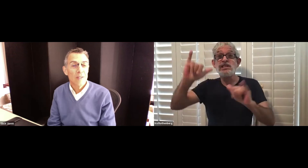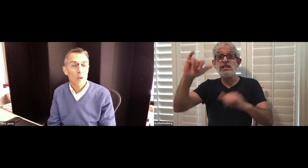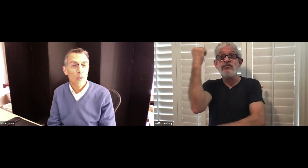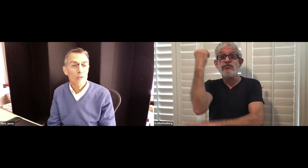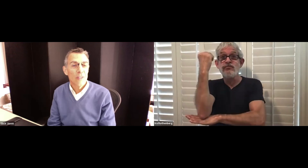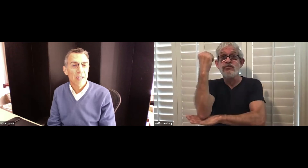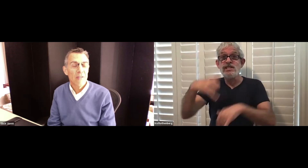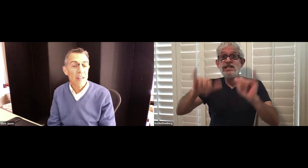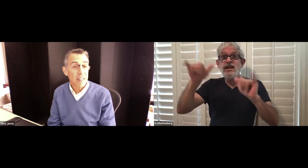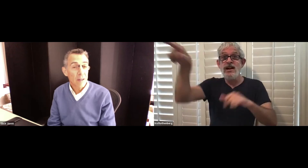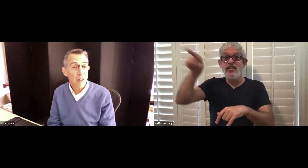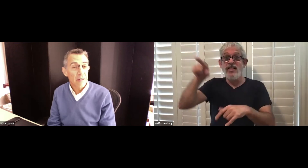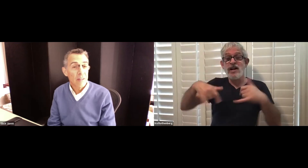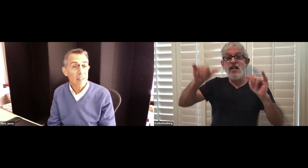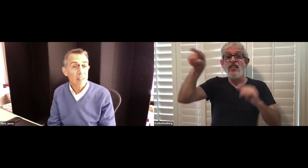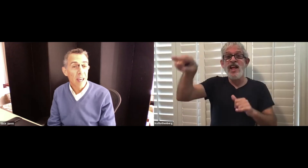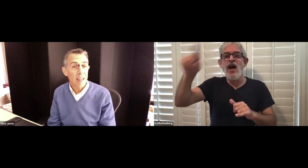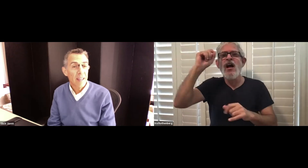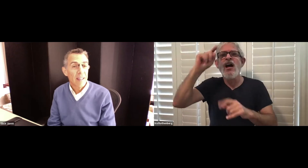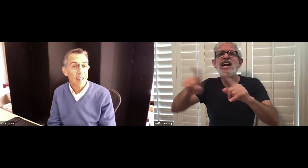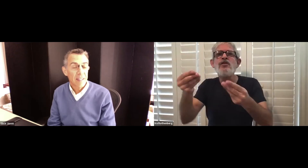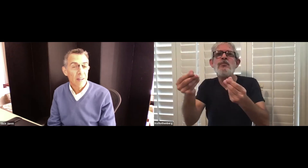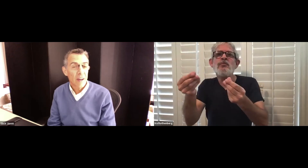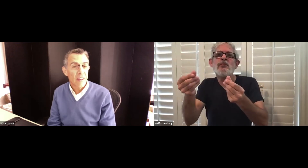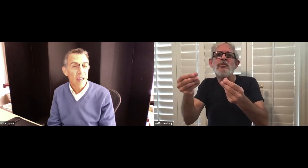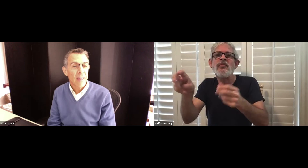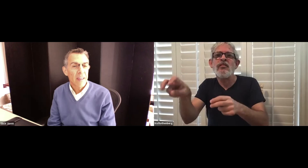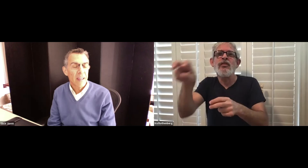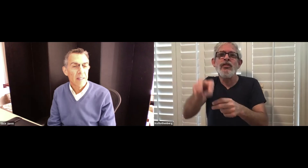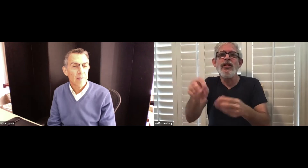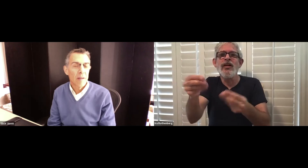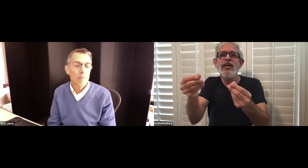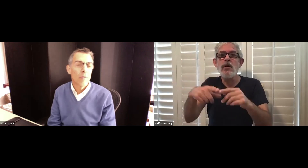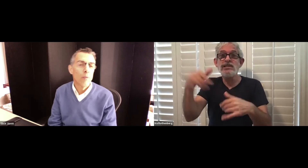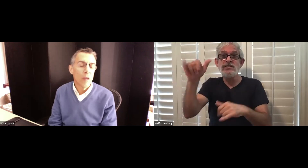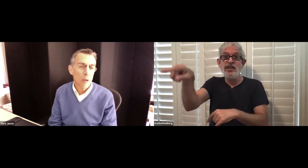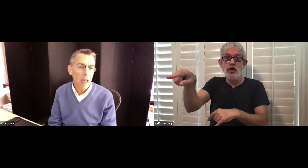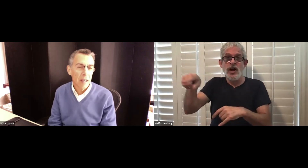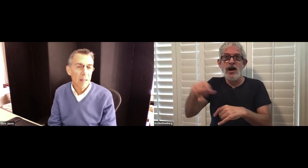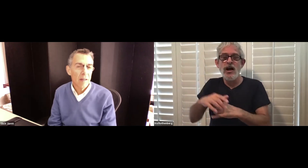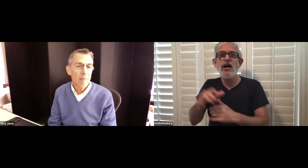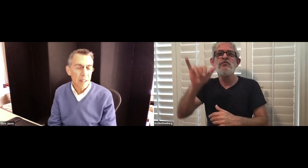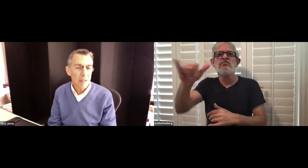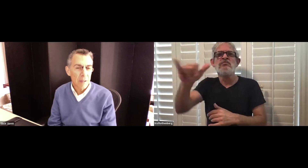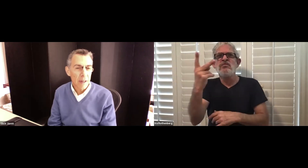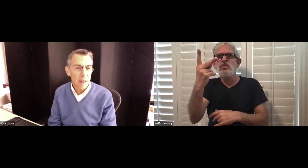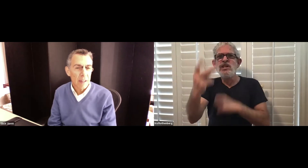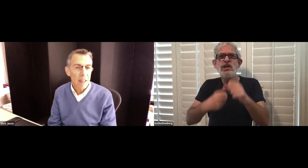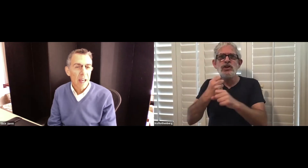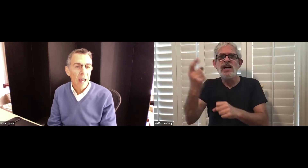School for the Deaf, and it's still there to this day. It's still there. I think it might have relocated, but it's still there.